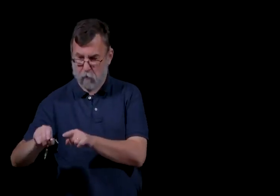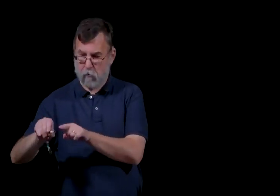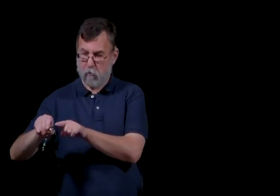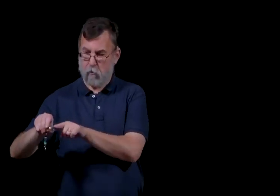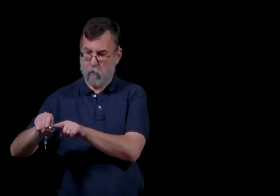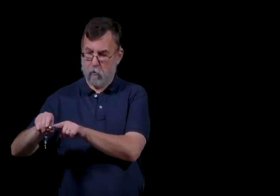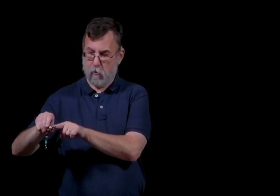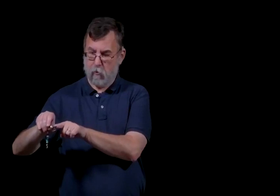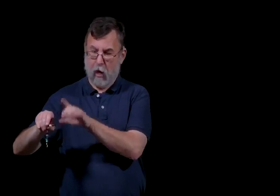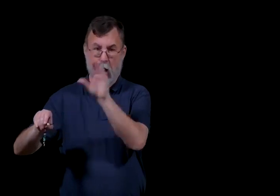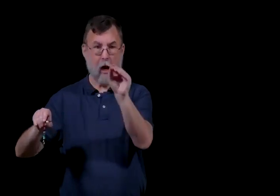gold.